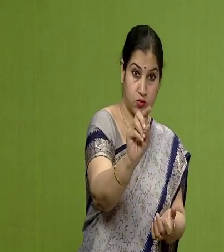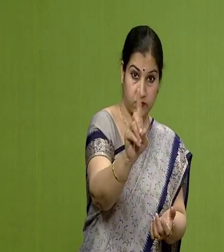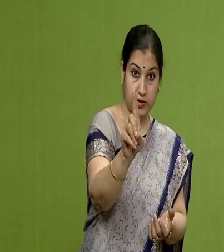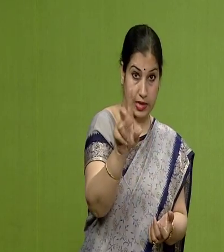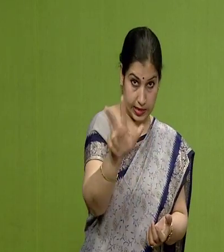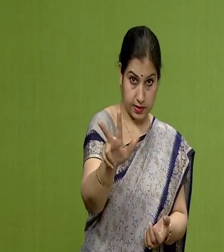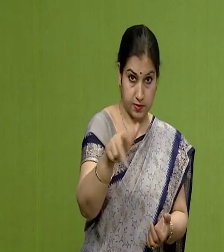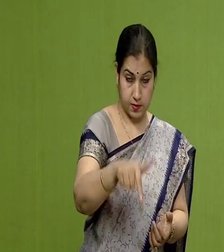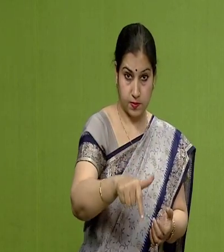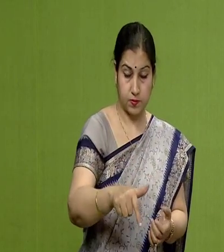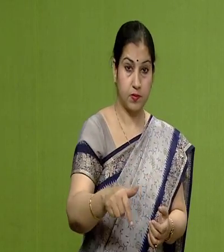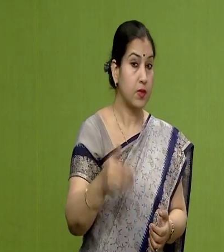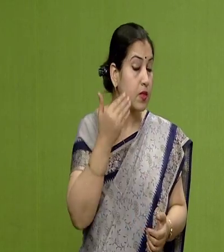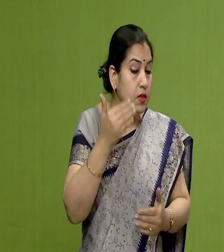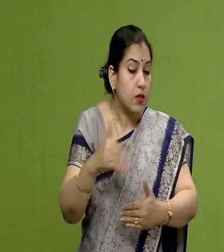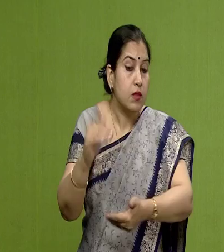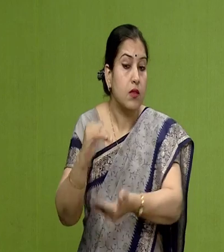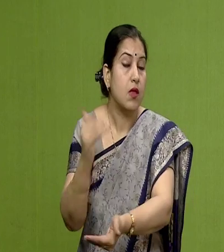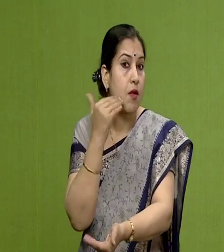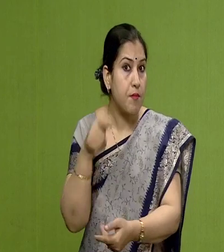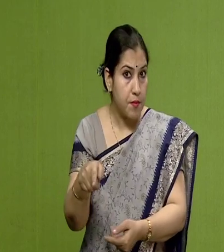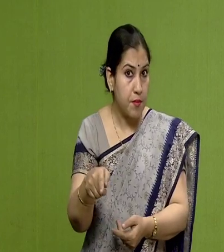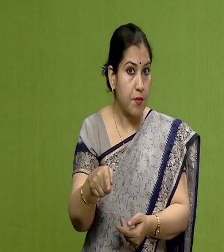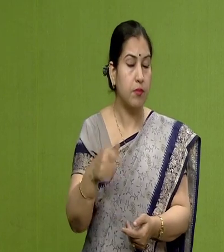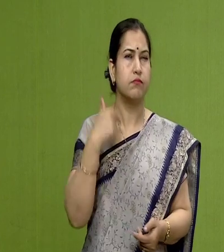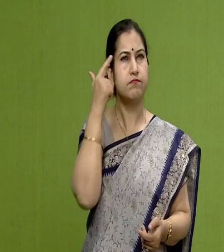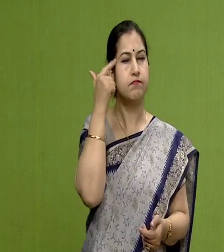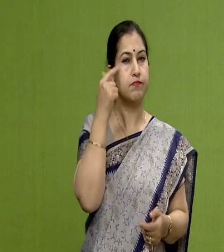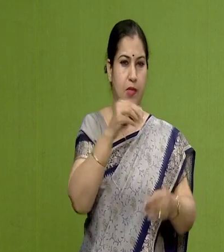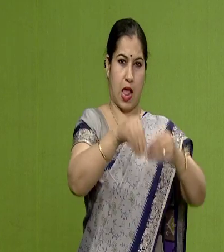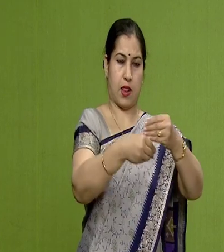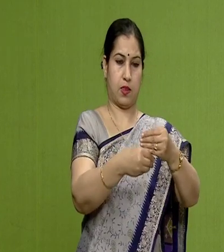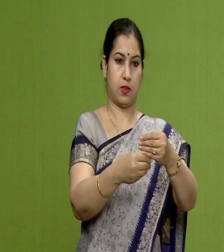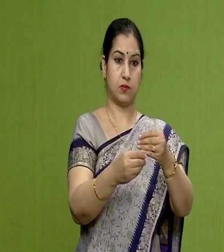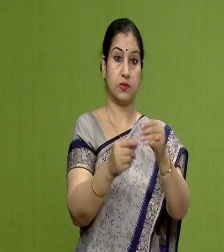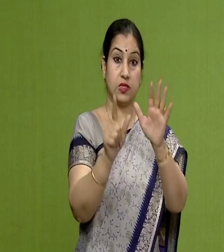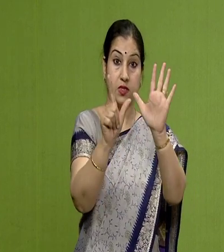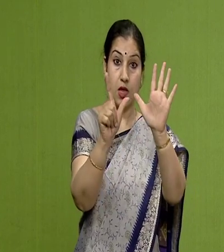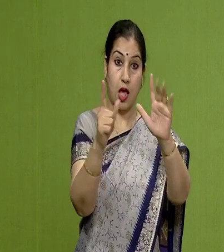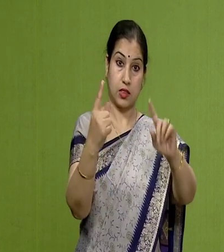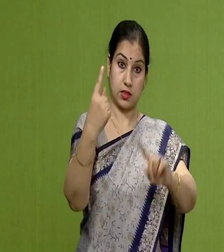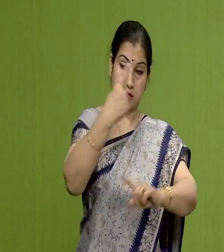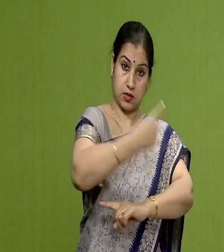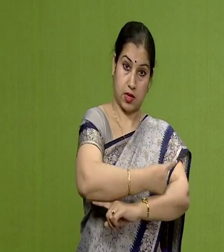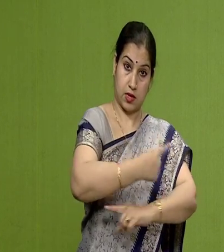2018, then we add 7 days to